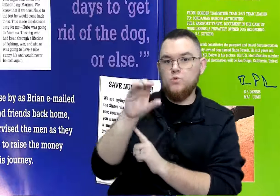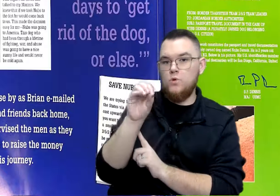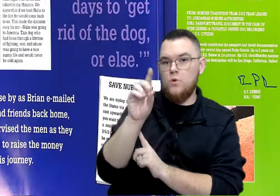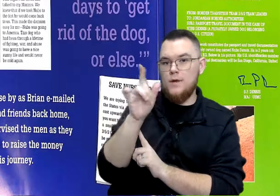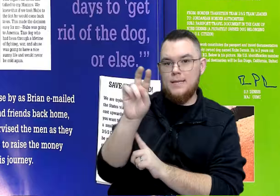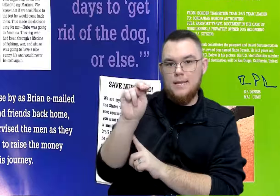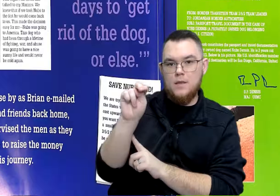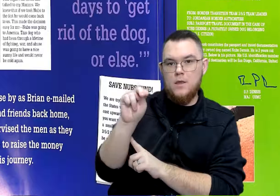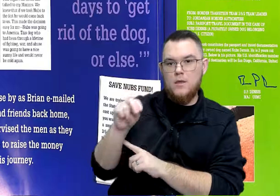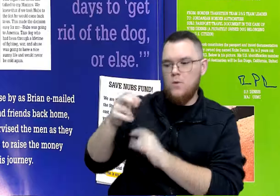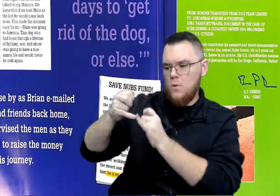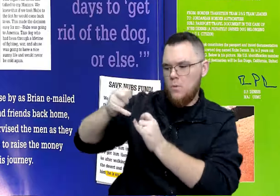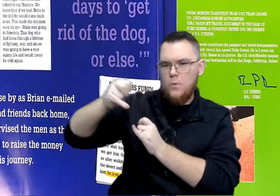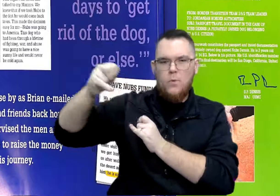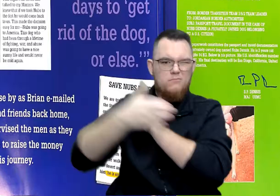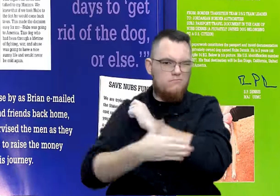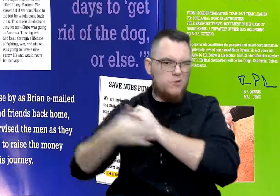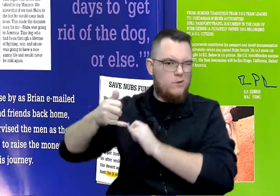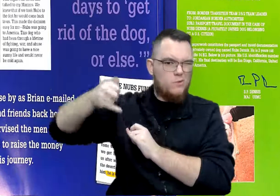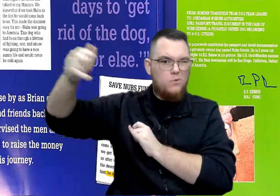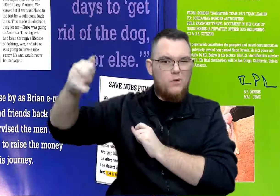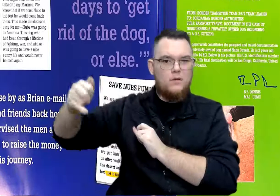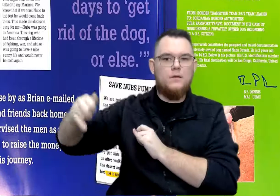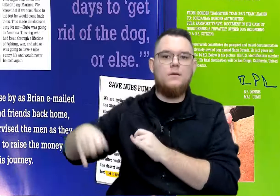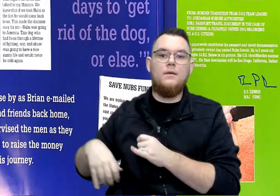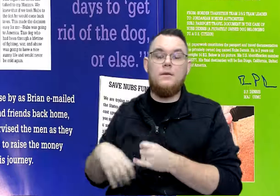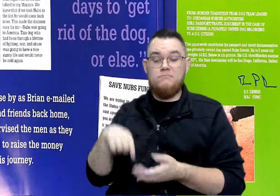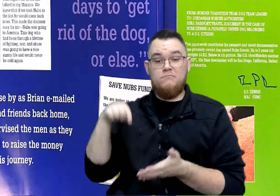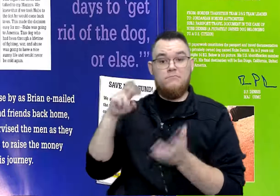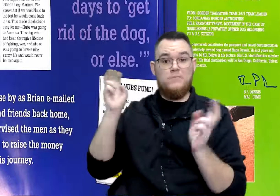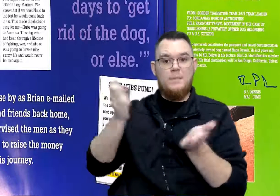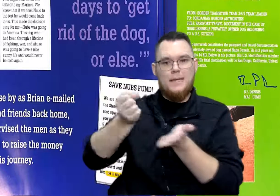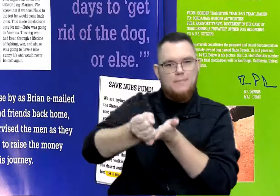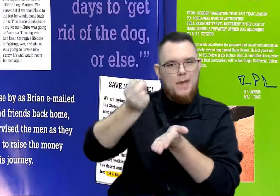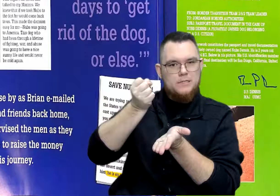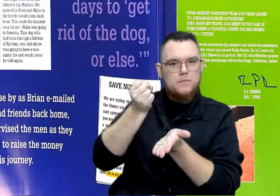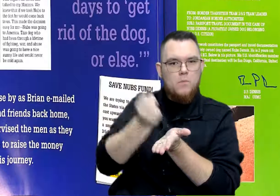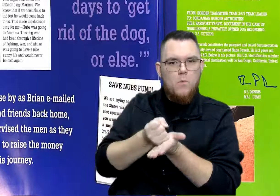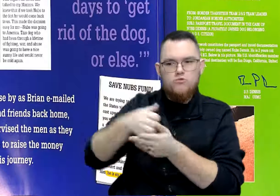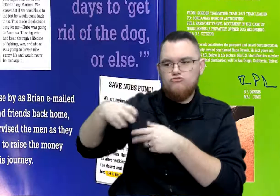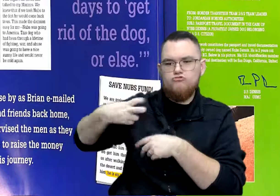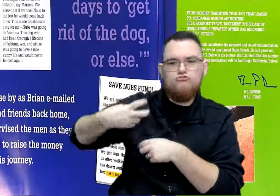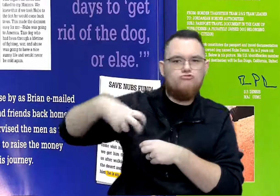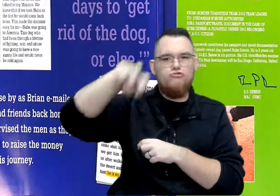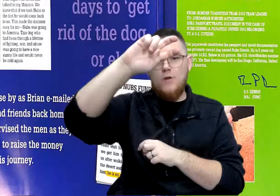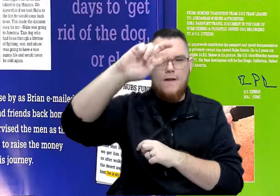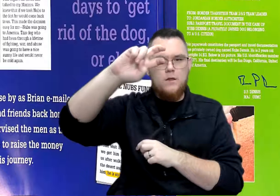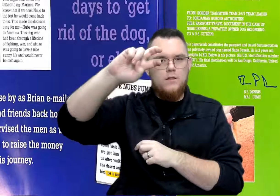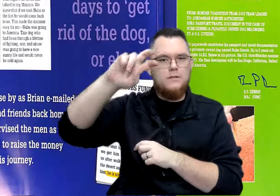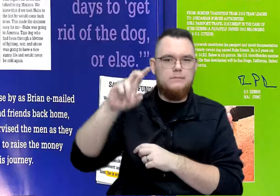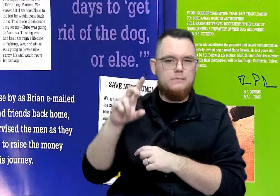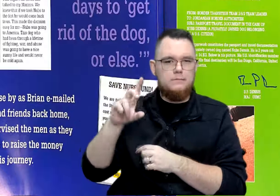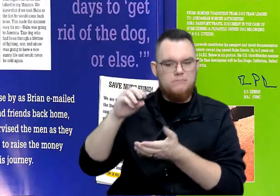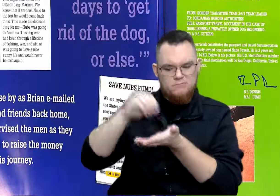Border Authorities. Subject: Passport, travel documentation in the case of Nubs Dennis, a privately owned